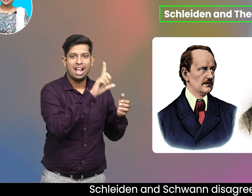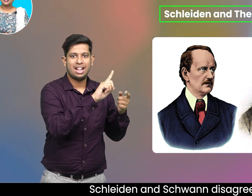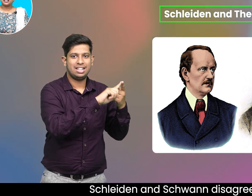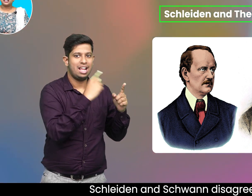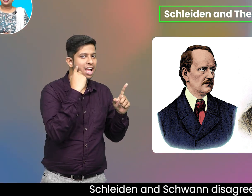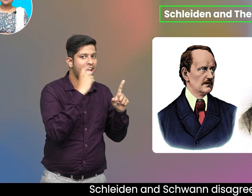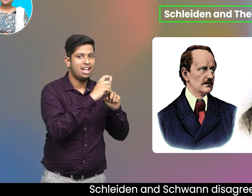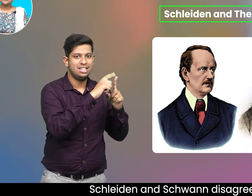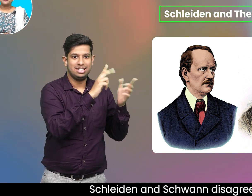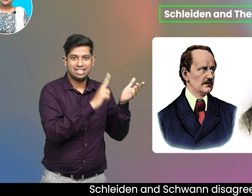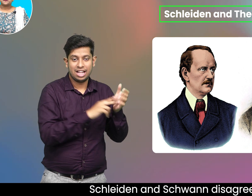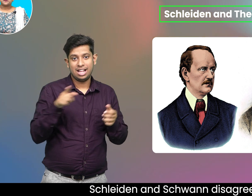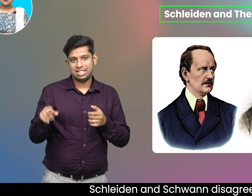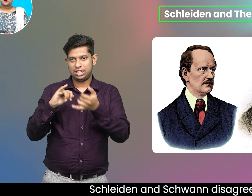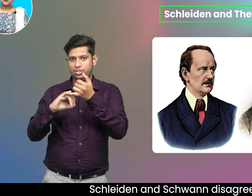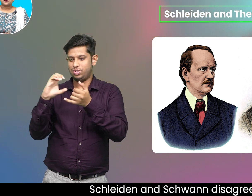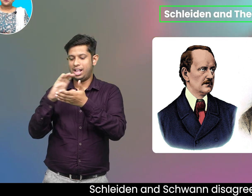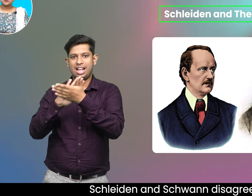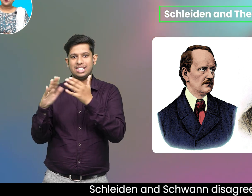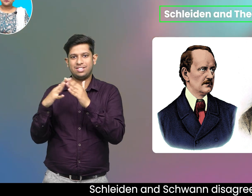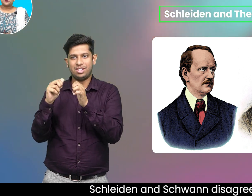Schwann disagreed